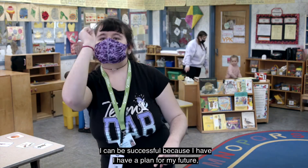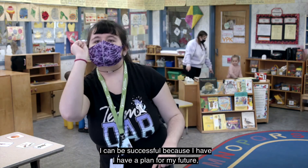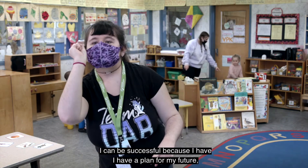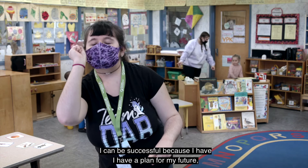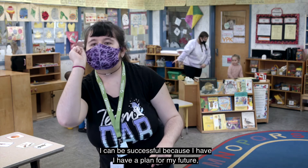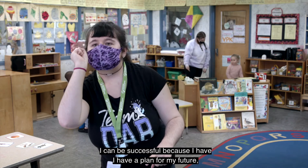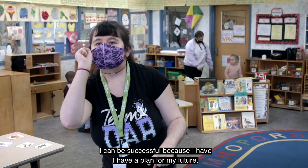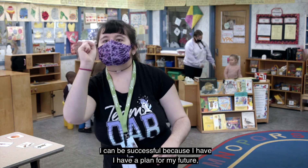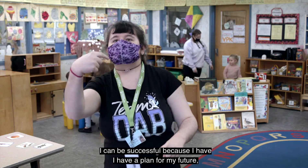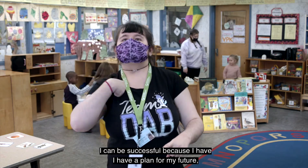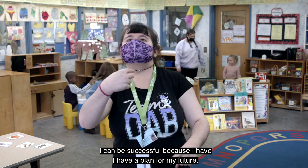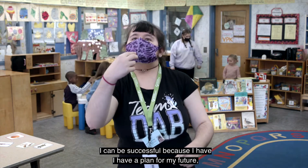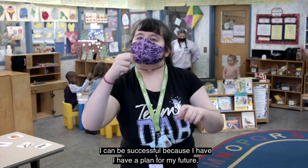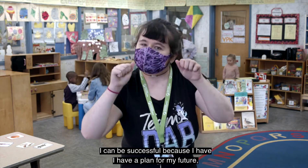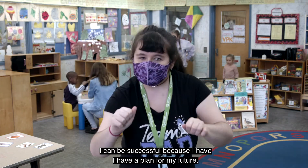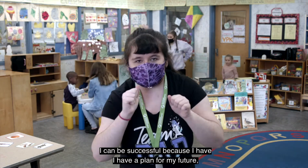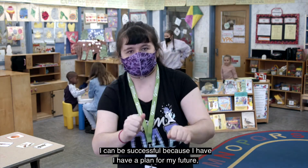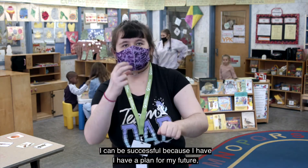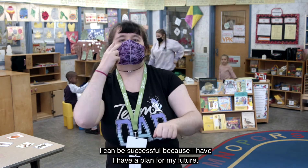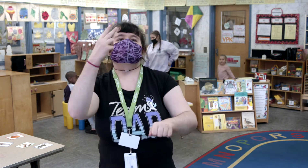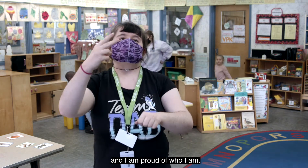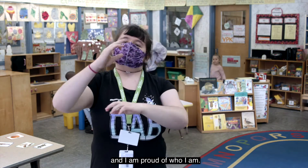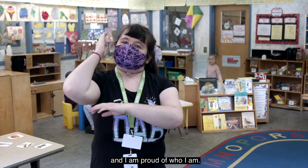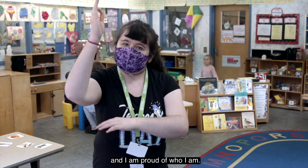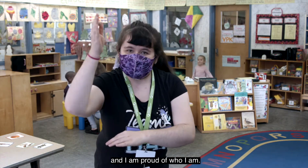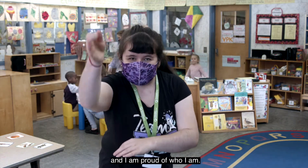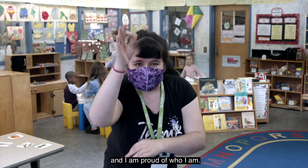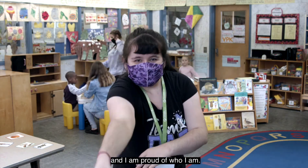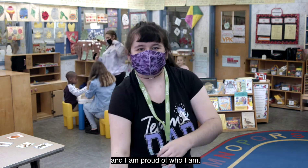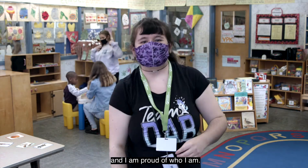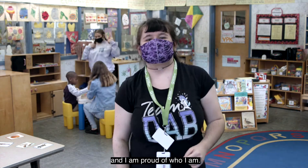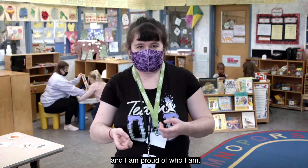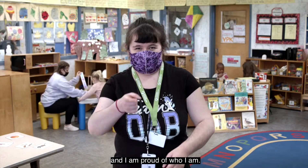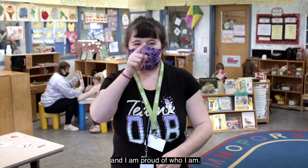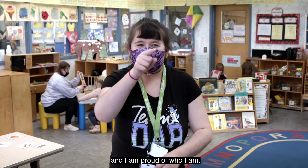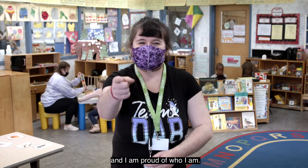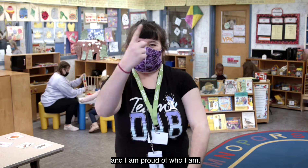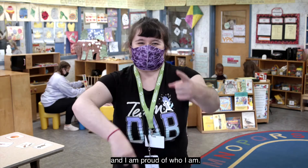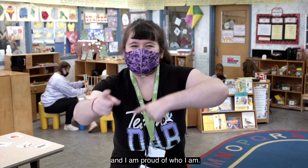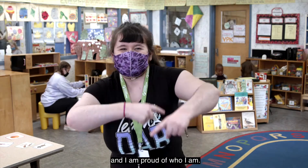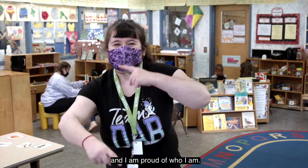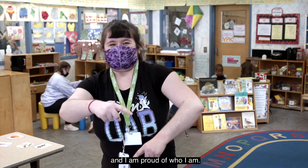I can be successful because I have a plan for my future, and I'm proud of who I am.